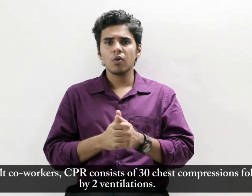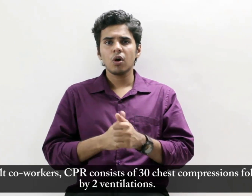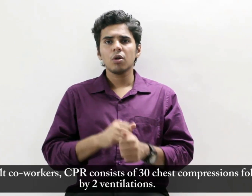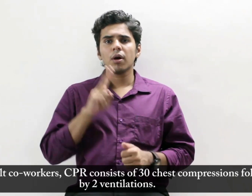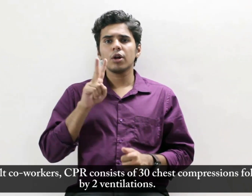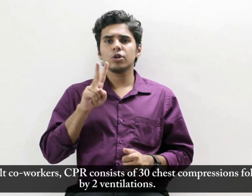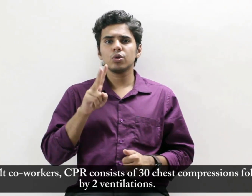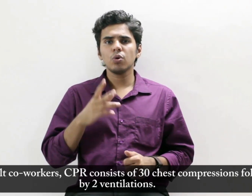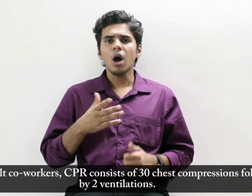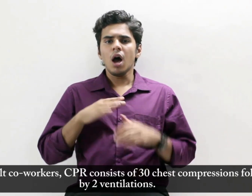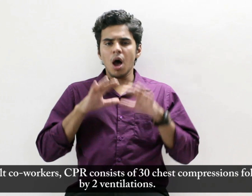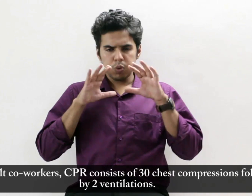ventilations.